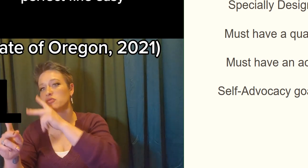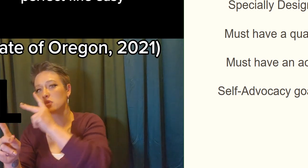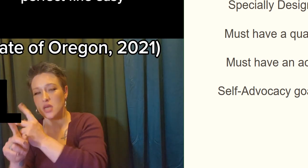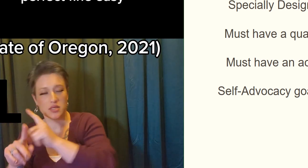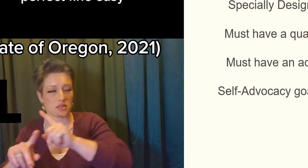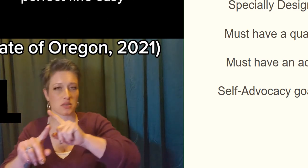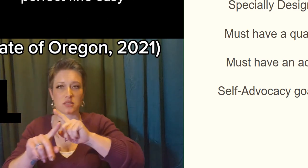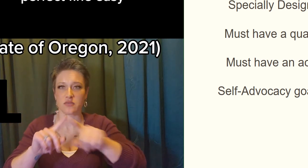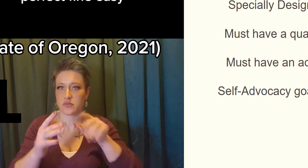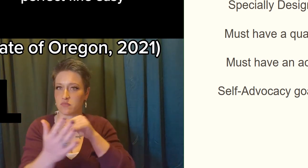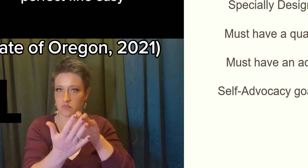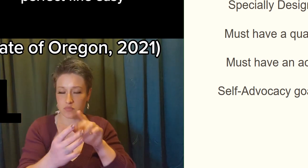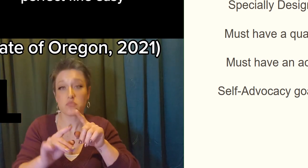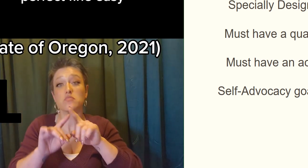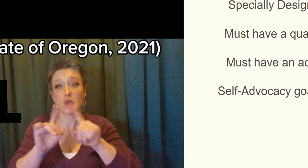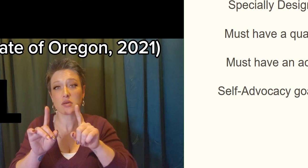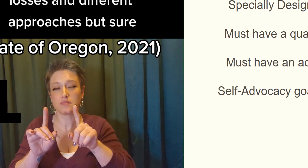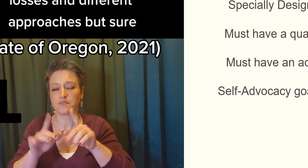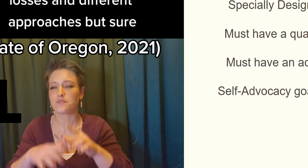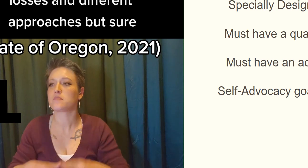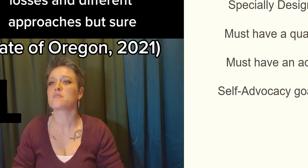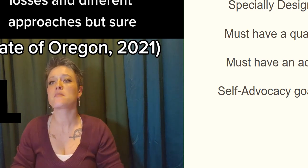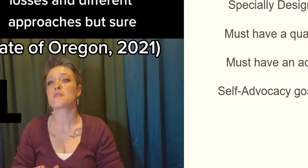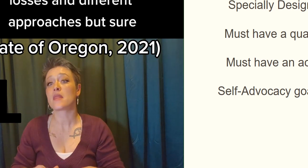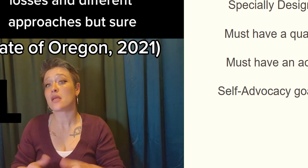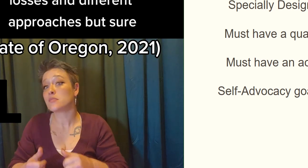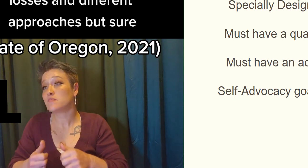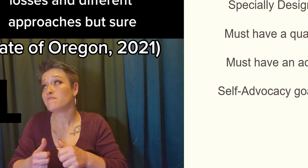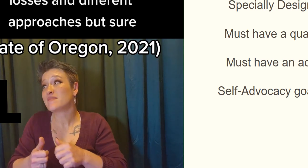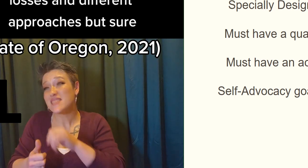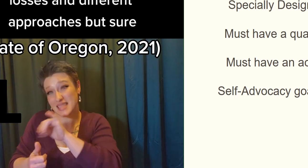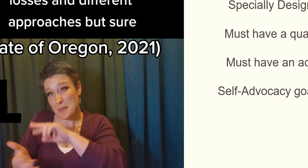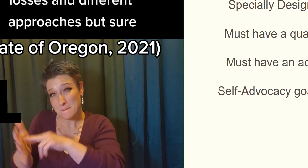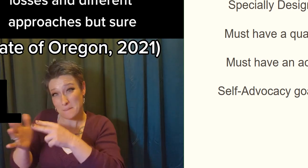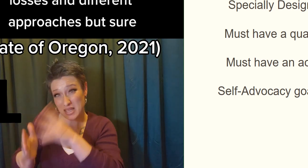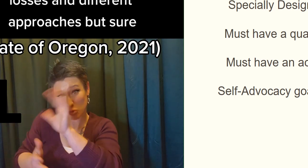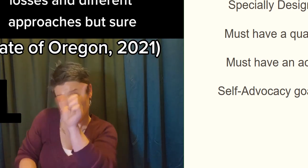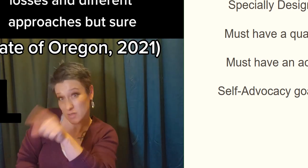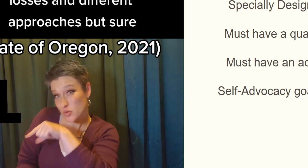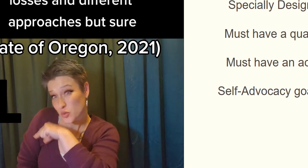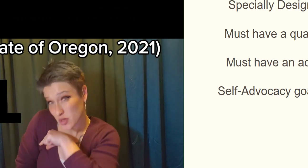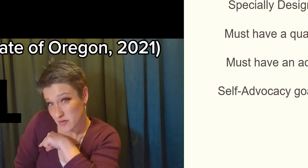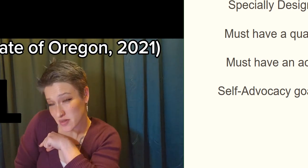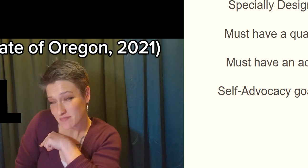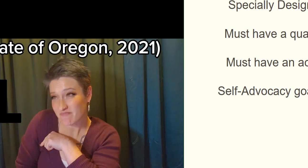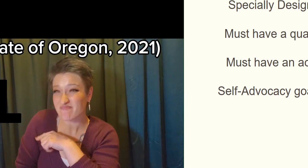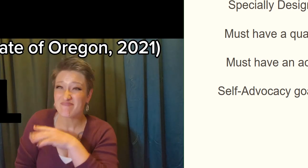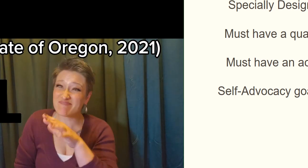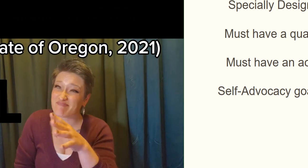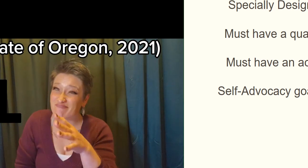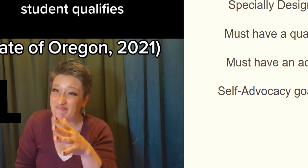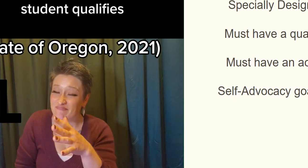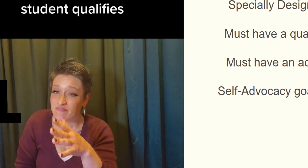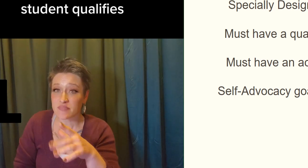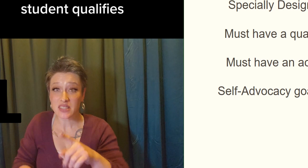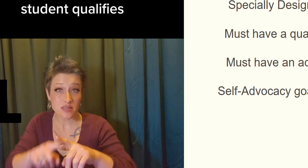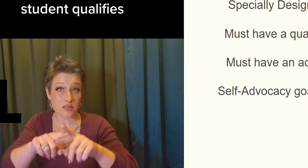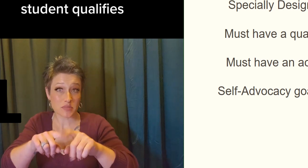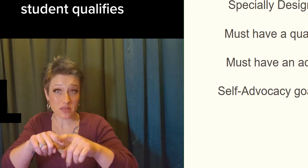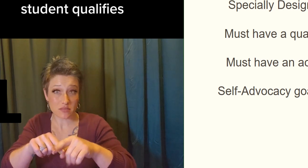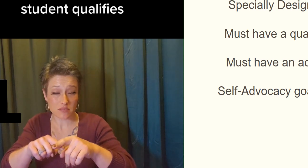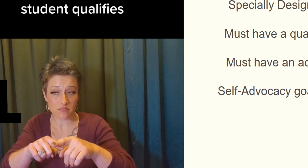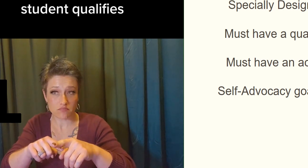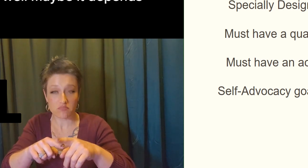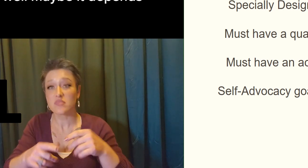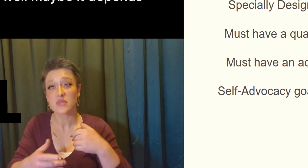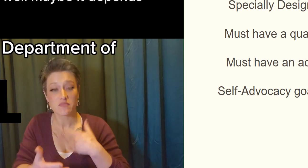Perfect, fine, easy. There's different kinds of losses and different approaches, but sure. Does that mean that the student